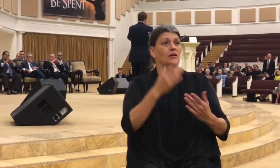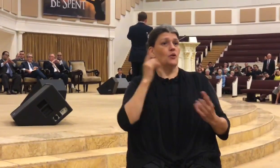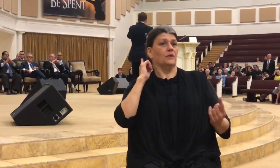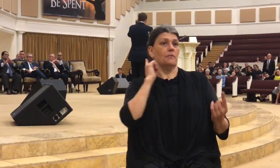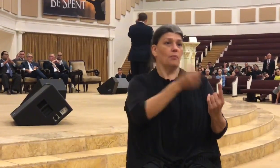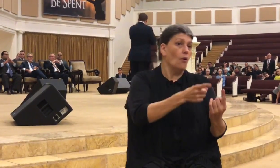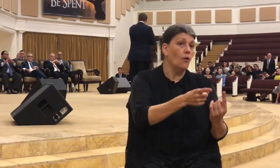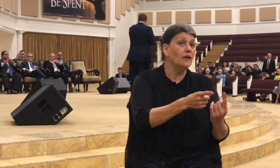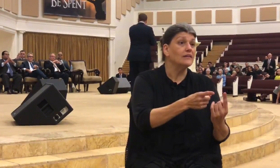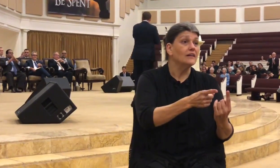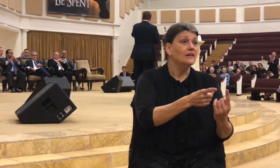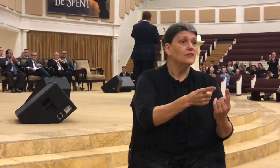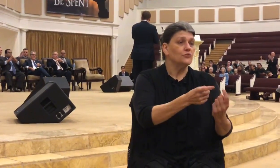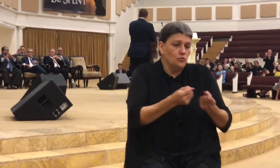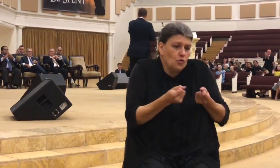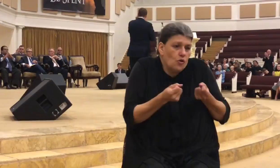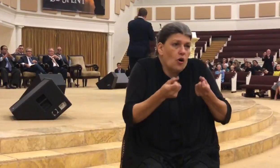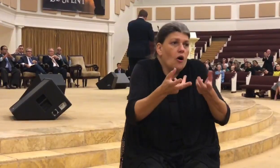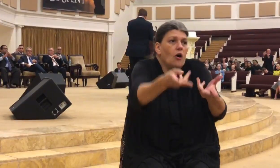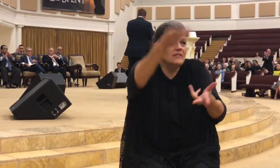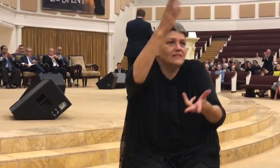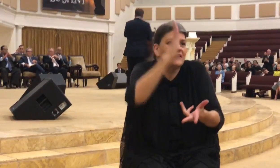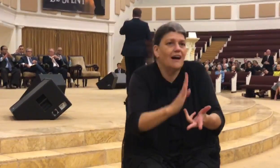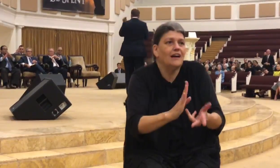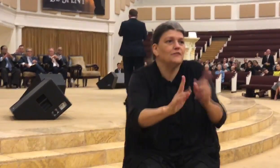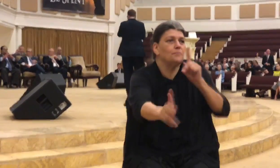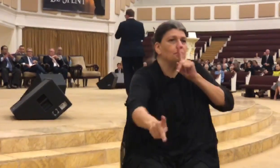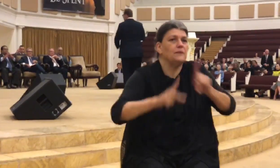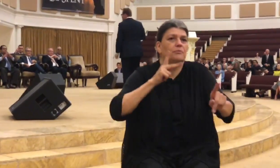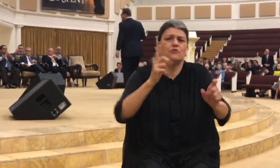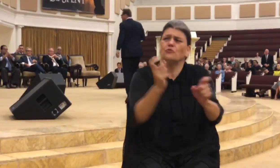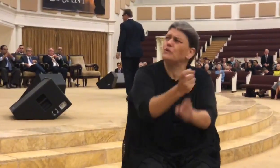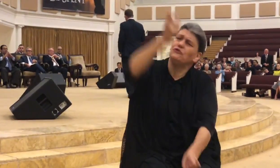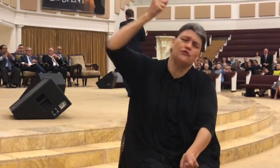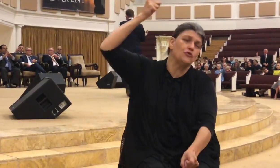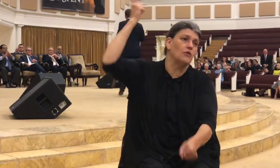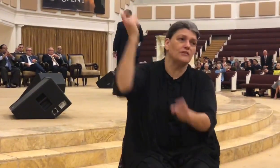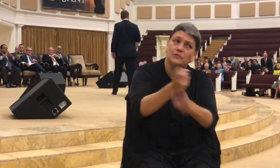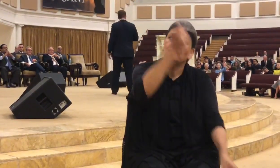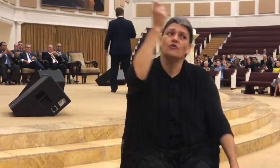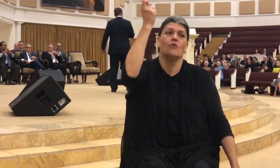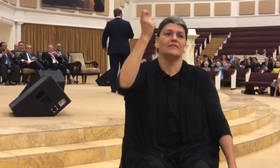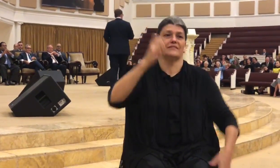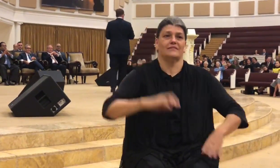purpose to incite God's people to rejoice.